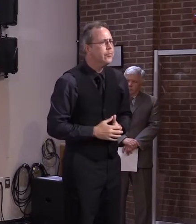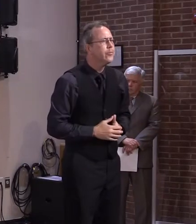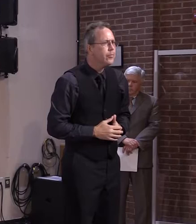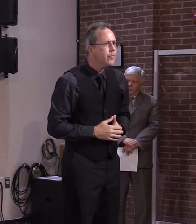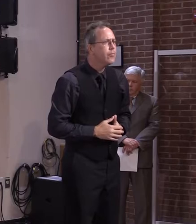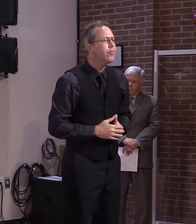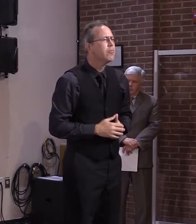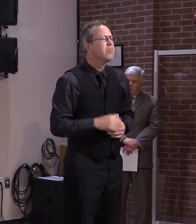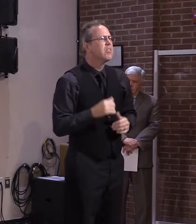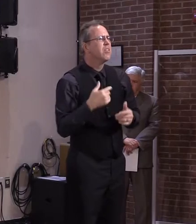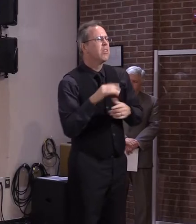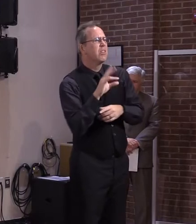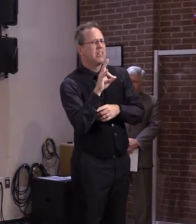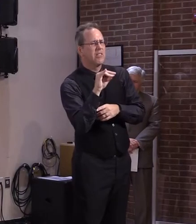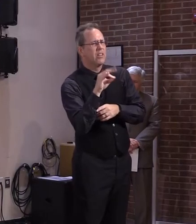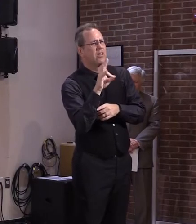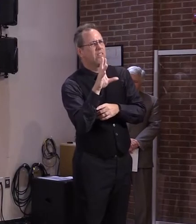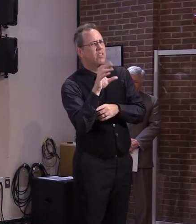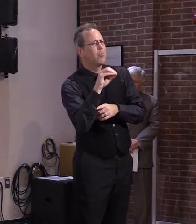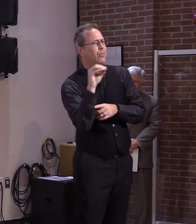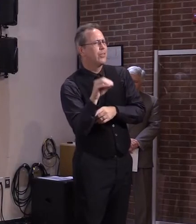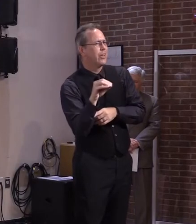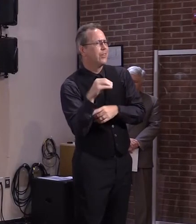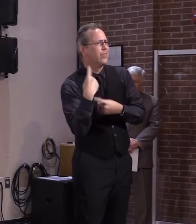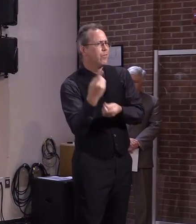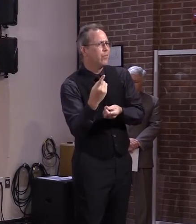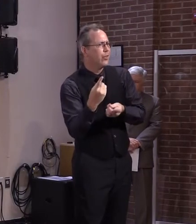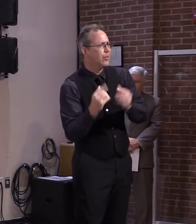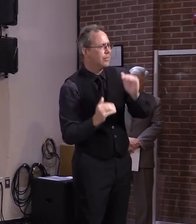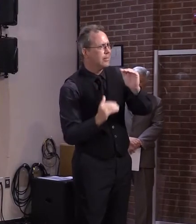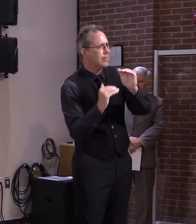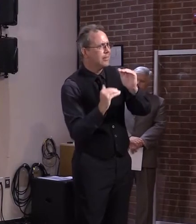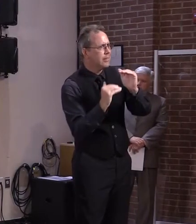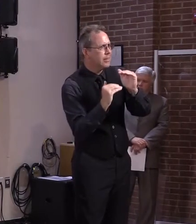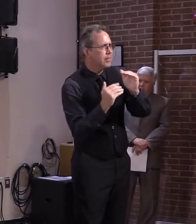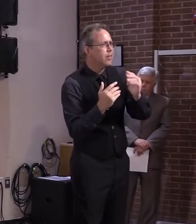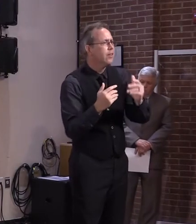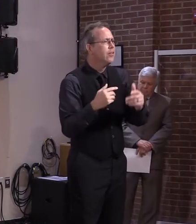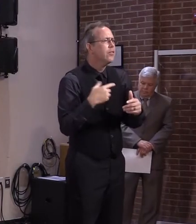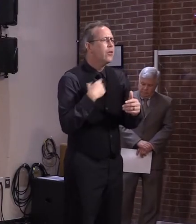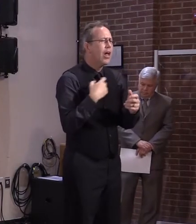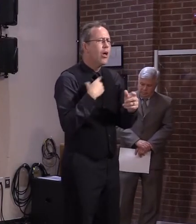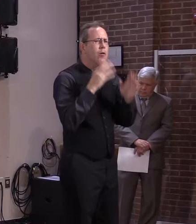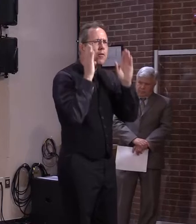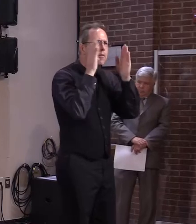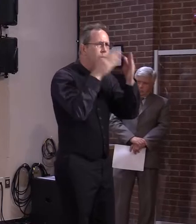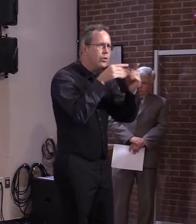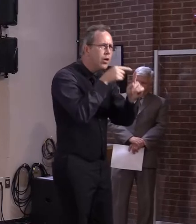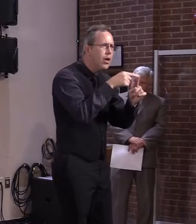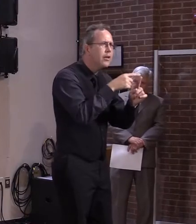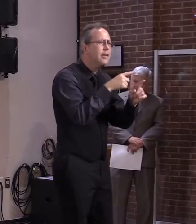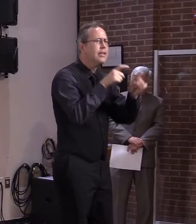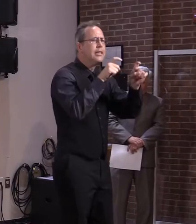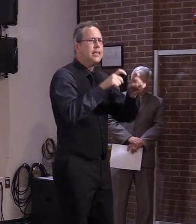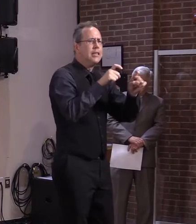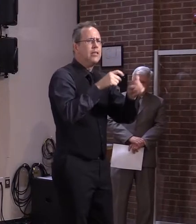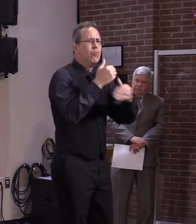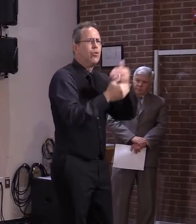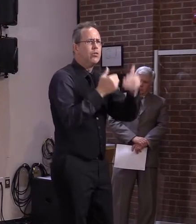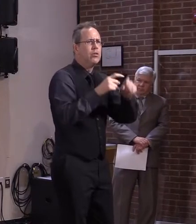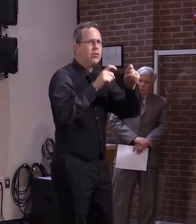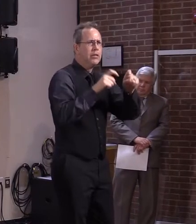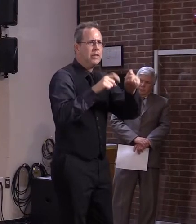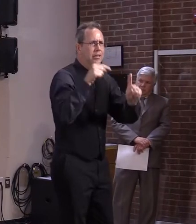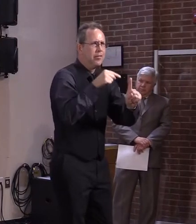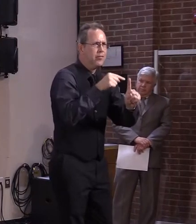mid-70% range. This is why the other half of our strategy pertains to testing. I used to view contact tracing and surveillance